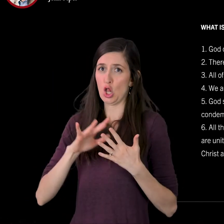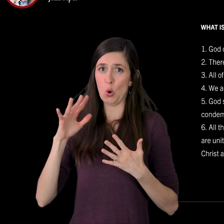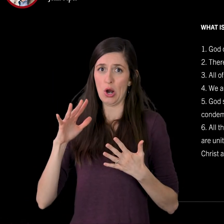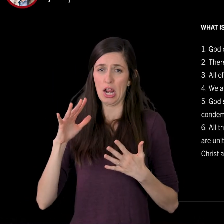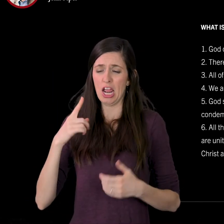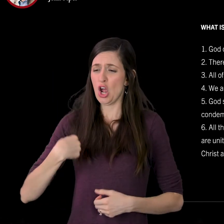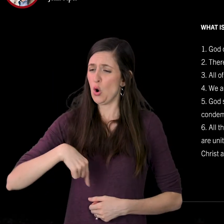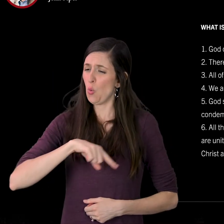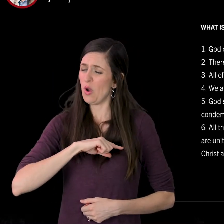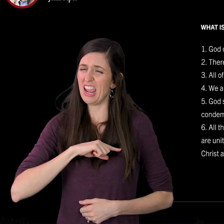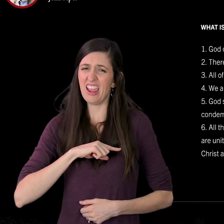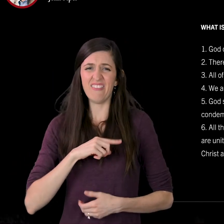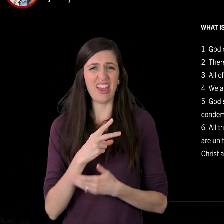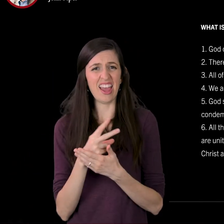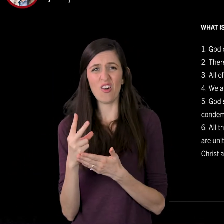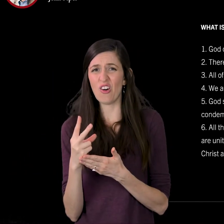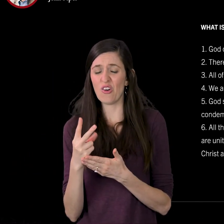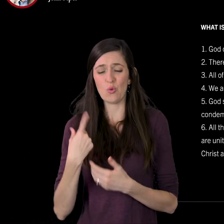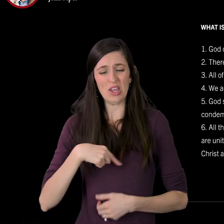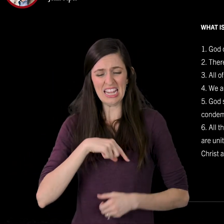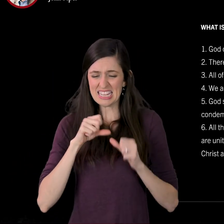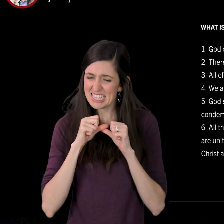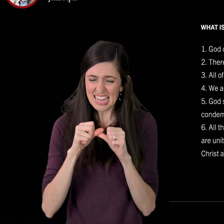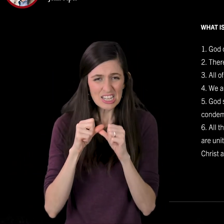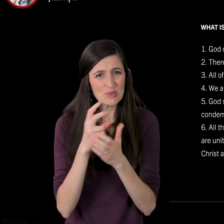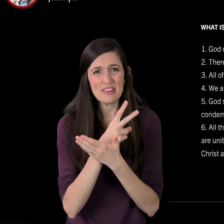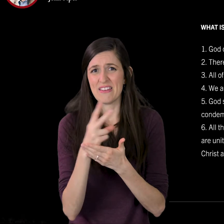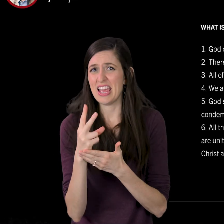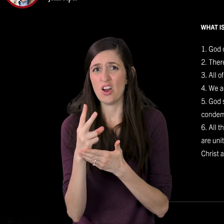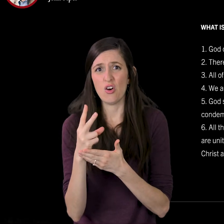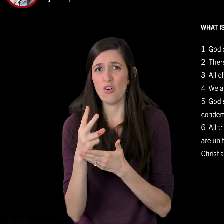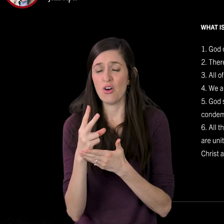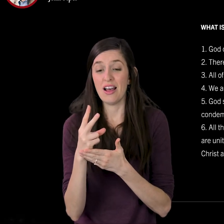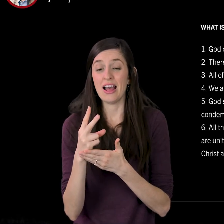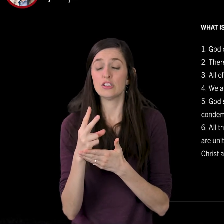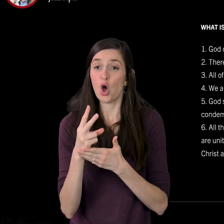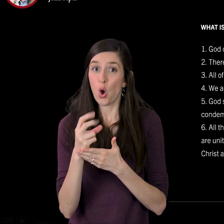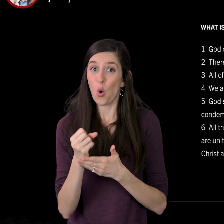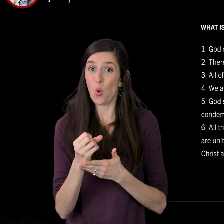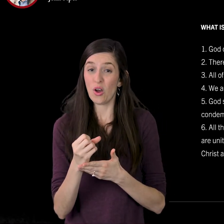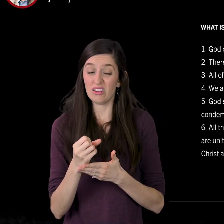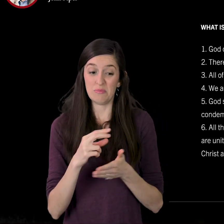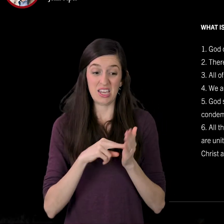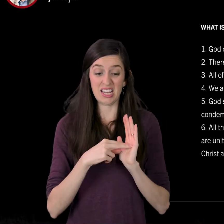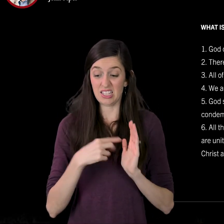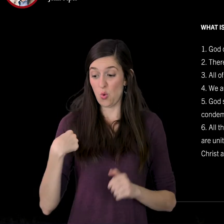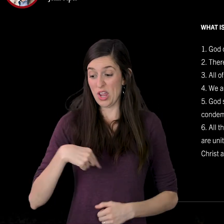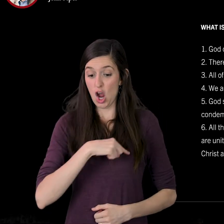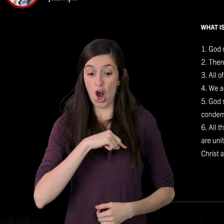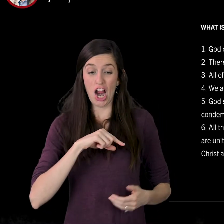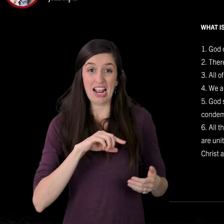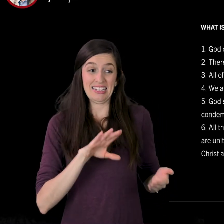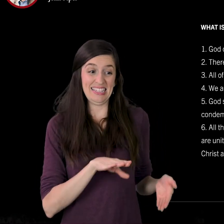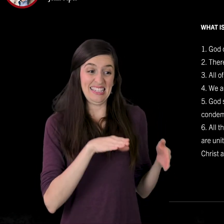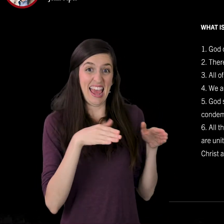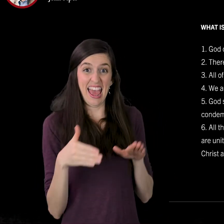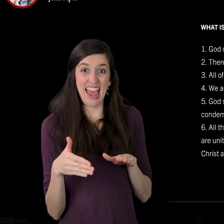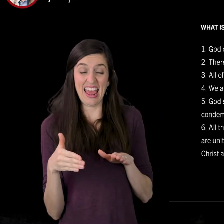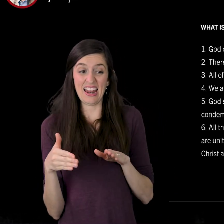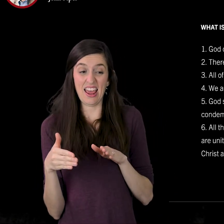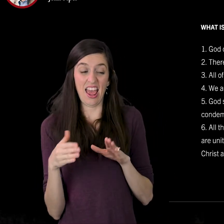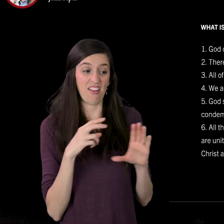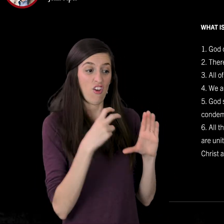continue to fail to glorify God as we should therefore we were found to be dead in our